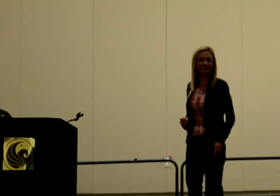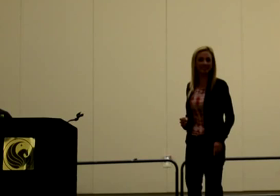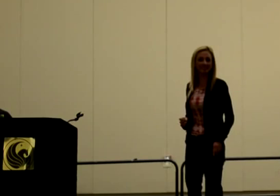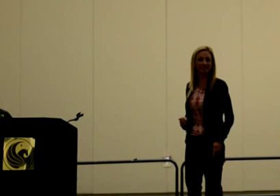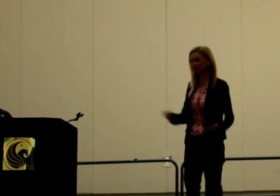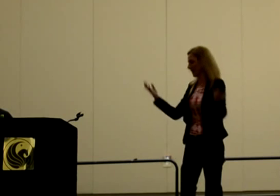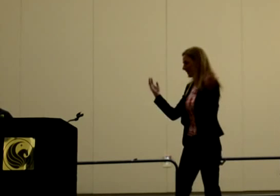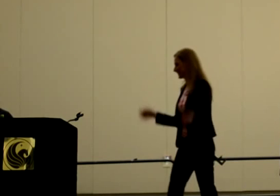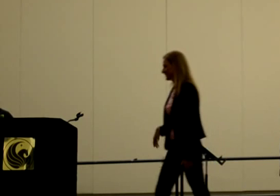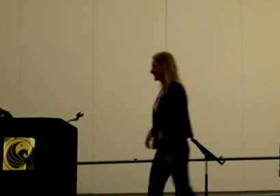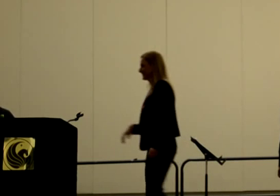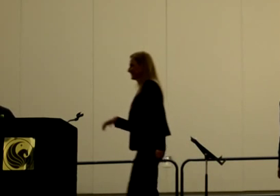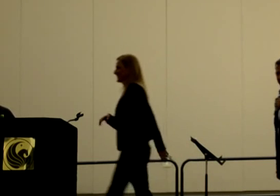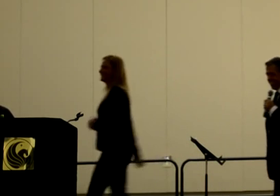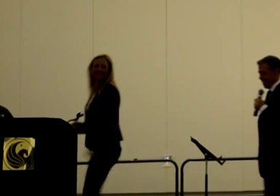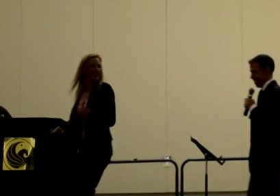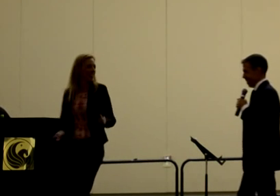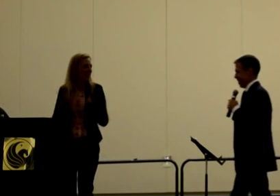Size 7 or size 7? Yes. Okay. Yeah.